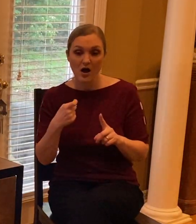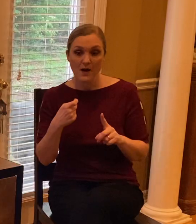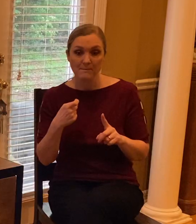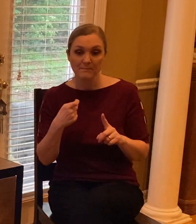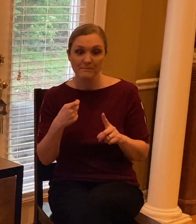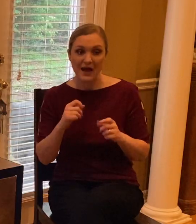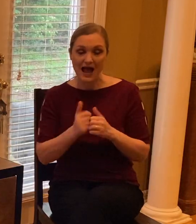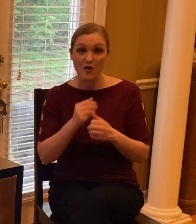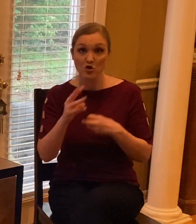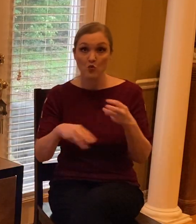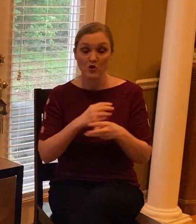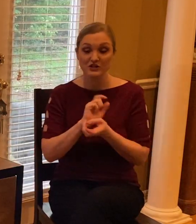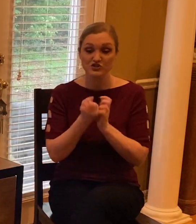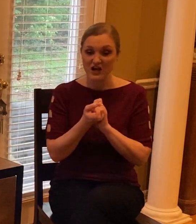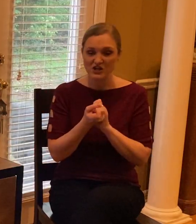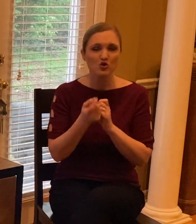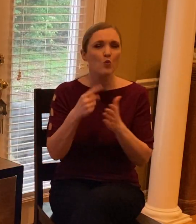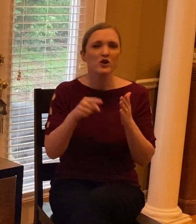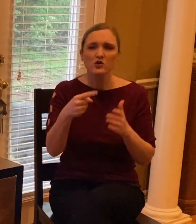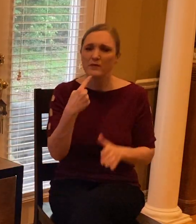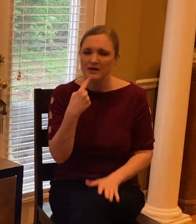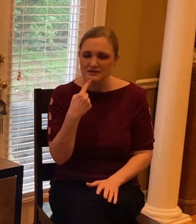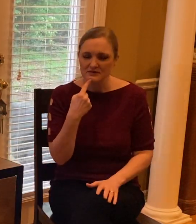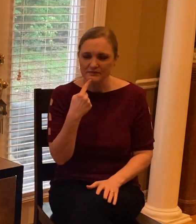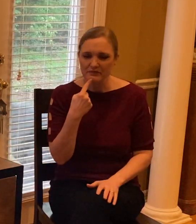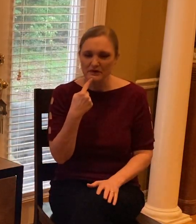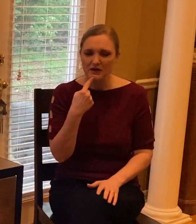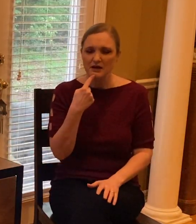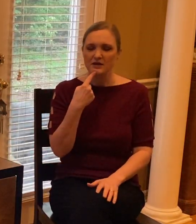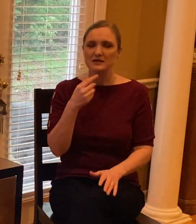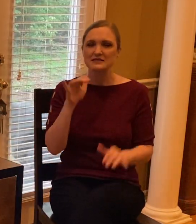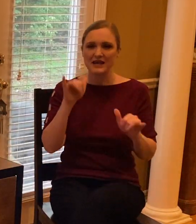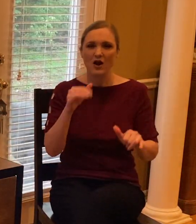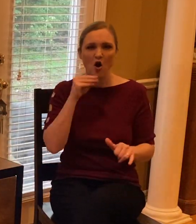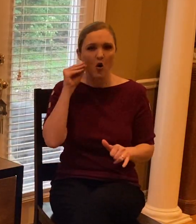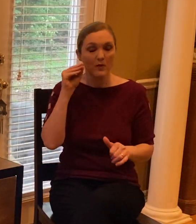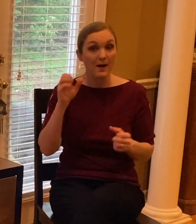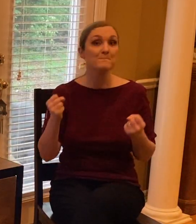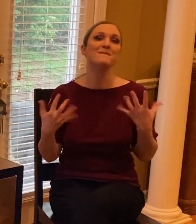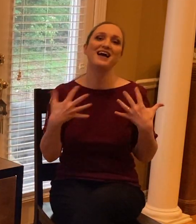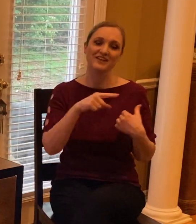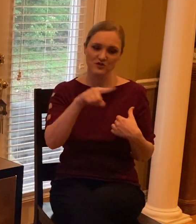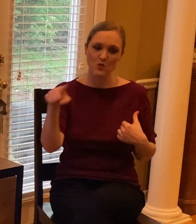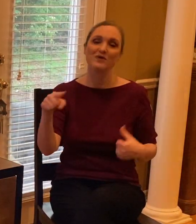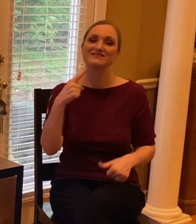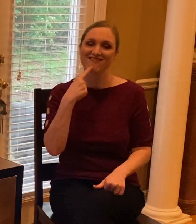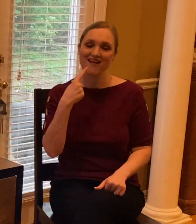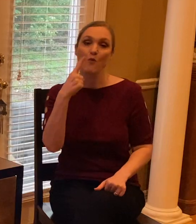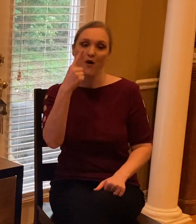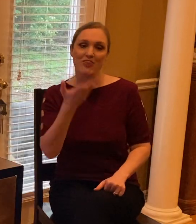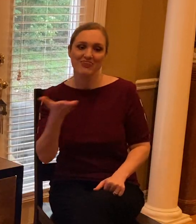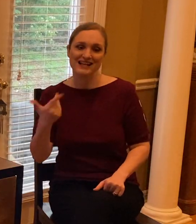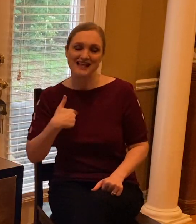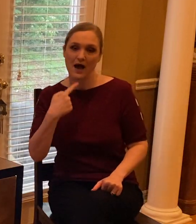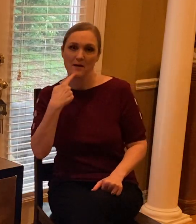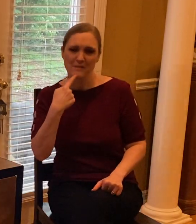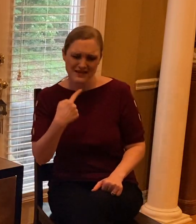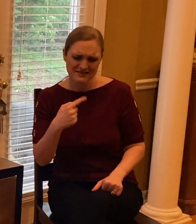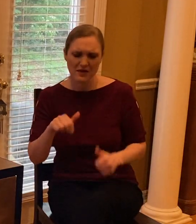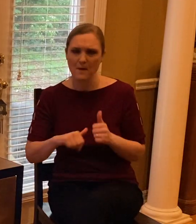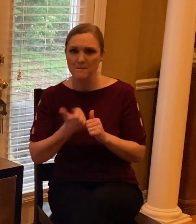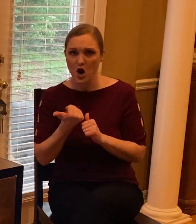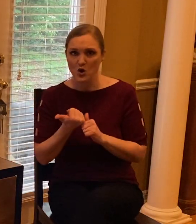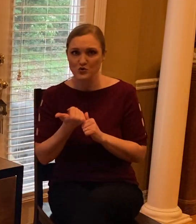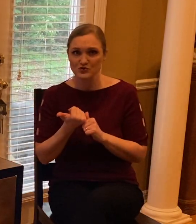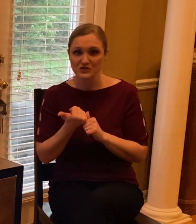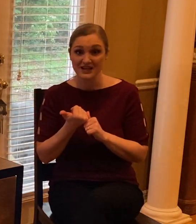from how the world has changed with this pandemic, with being quarantined, I imagine many of you would say that one of the things that I miss the most